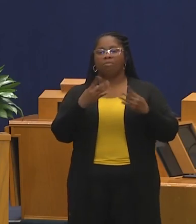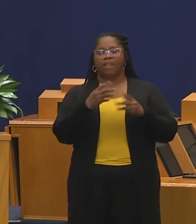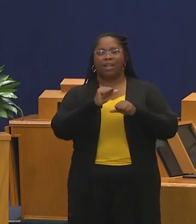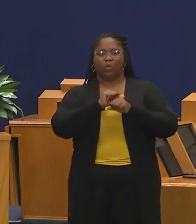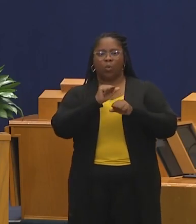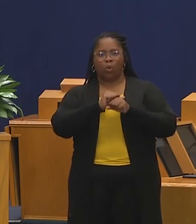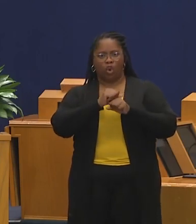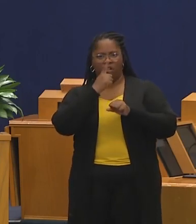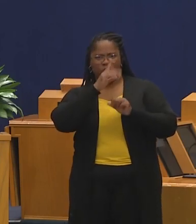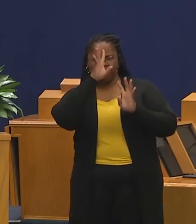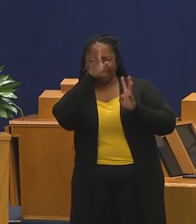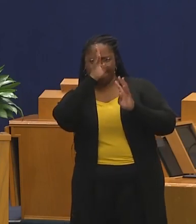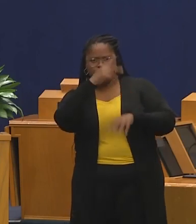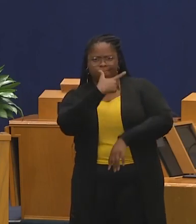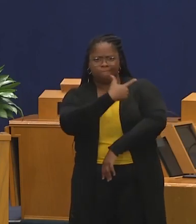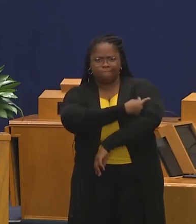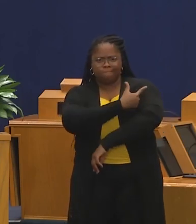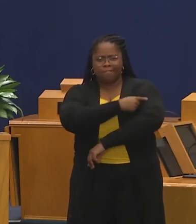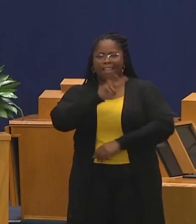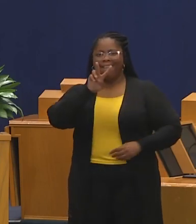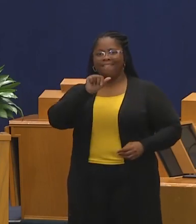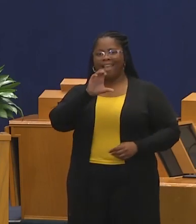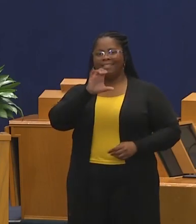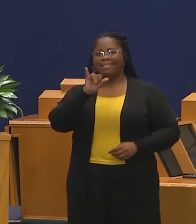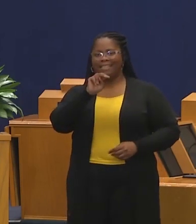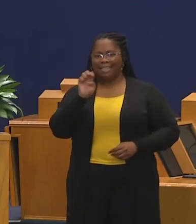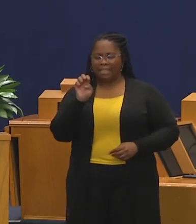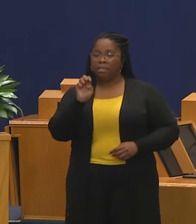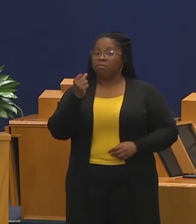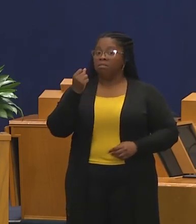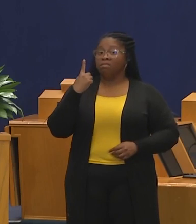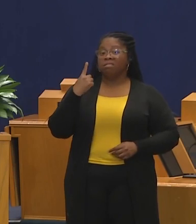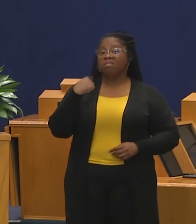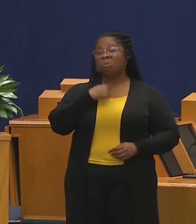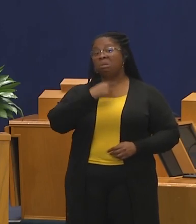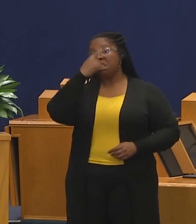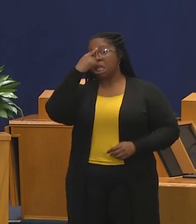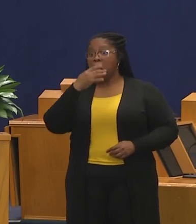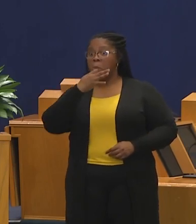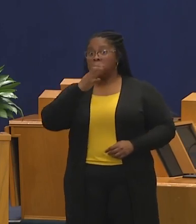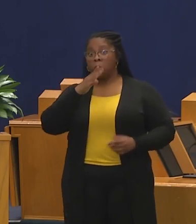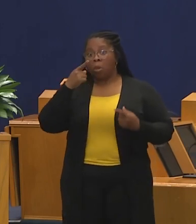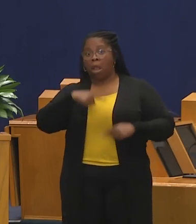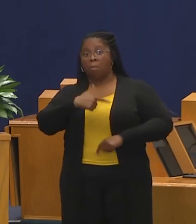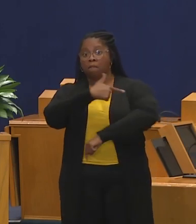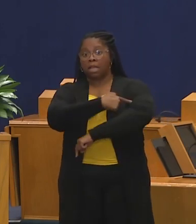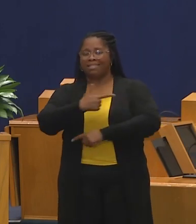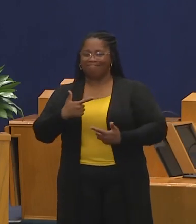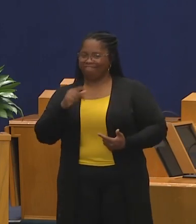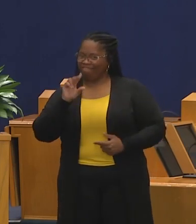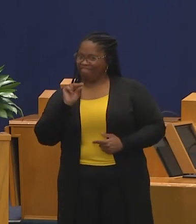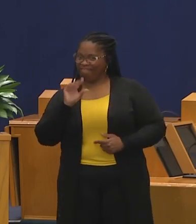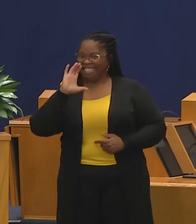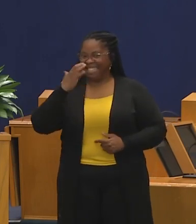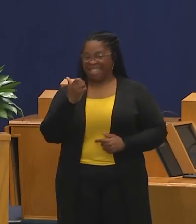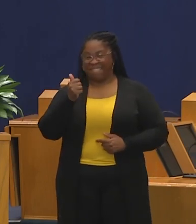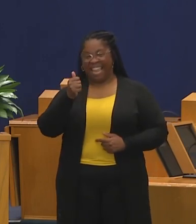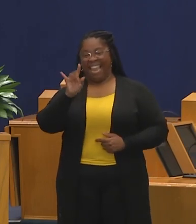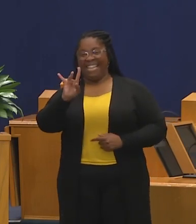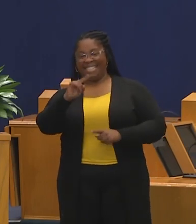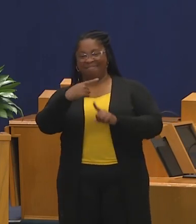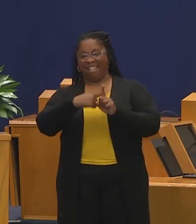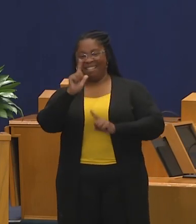a vaccine and develop a vaccine. While a vaccine is not anticipated in the near future, current estimates are still that it's about 18 months